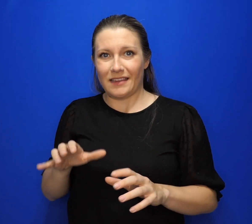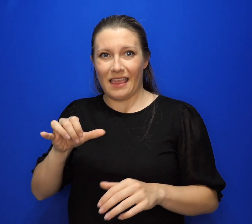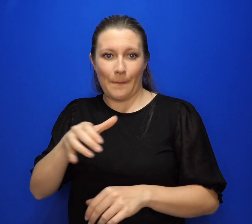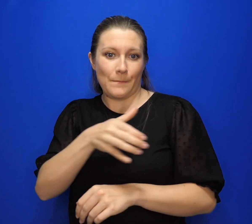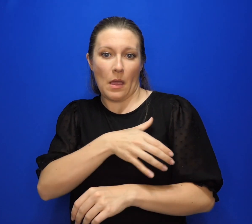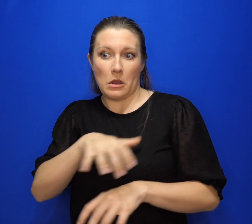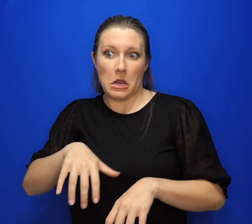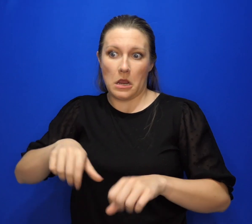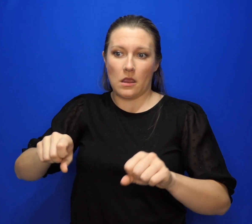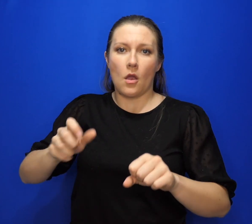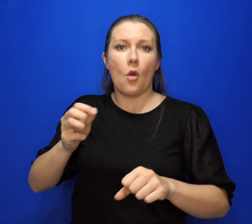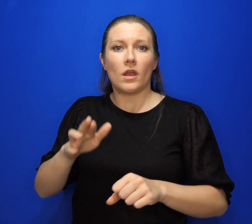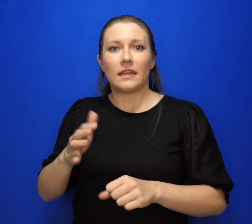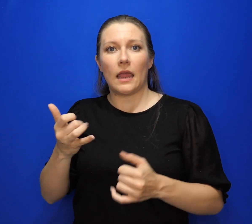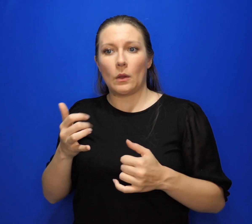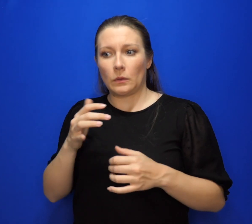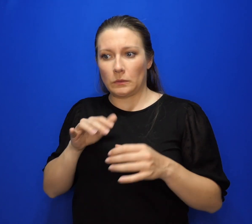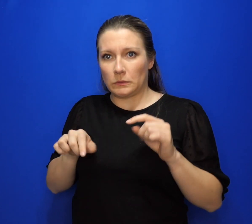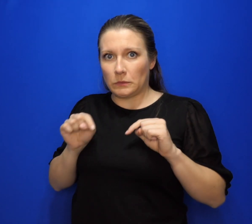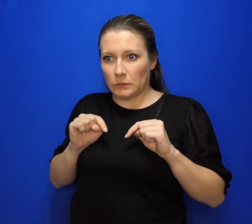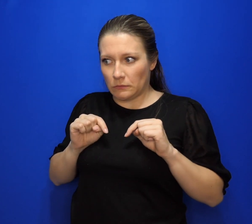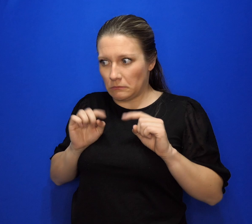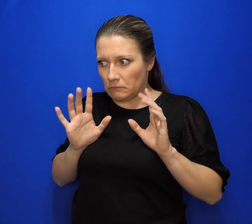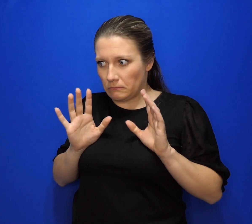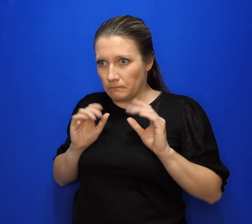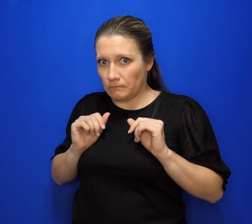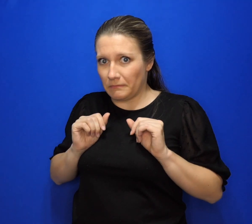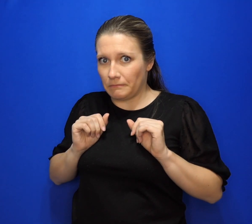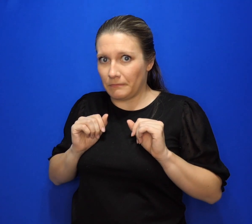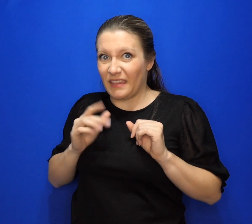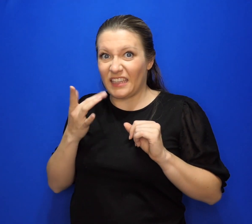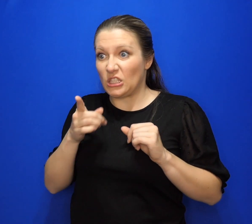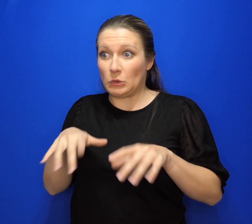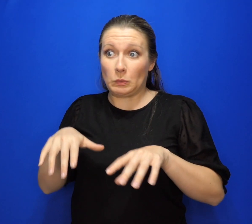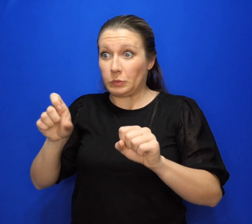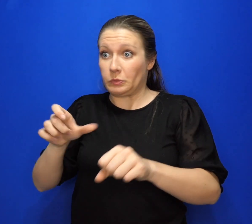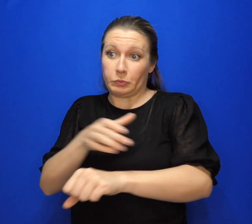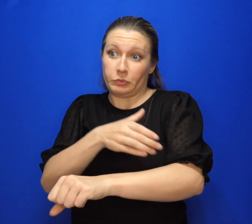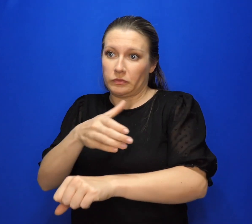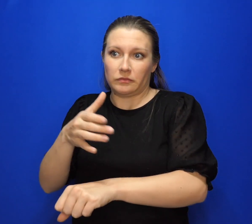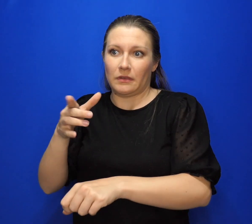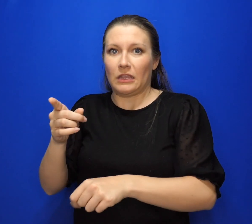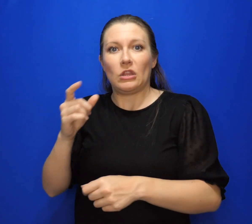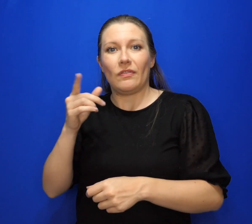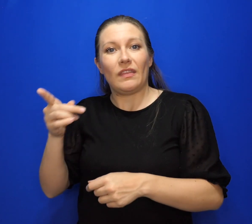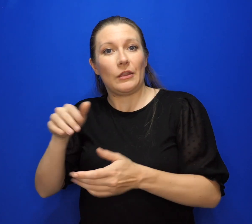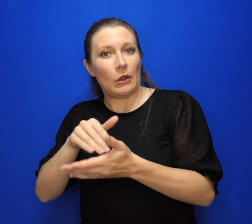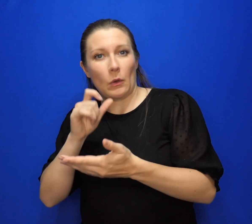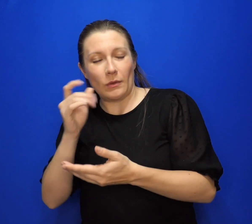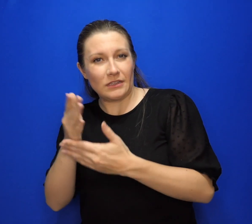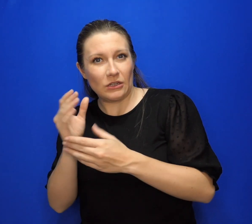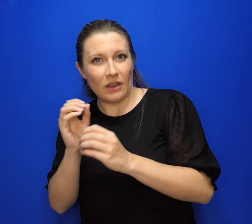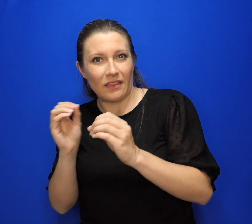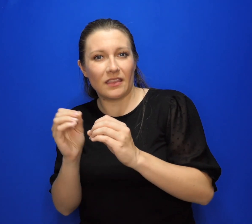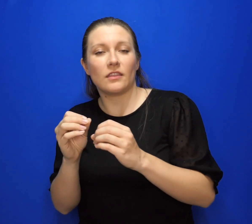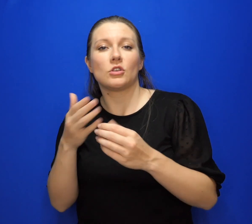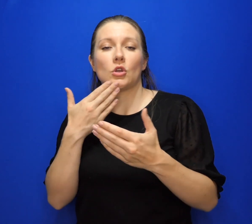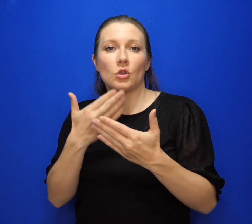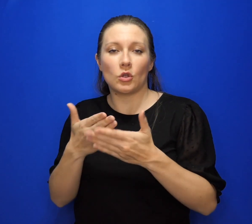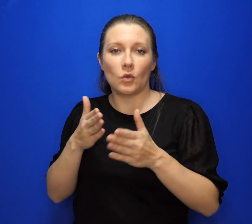like the power structure, or they're going to be a timid person, and now you're not going to get their thoughts anyway because you're just kind of going at them. There is a way to